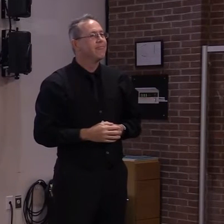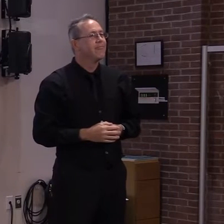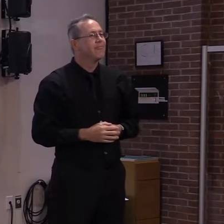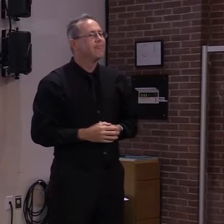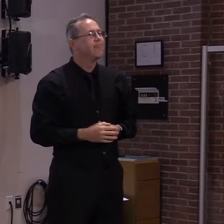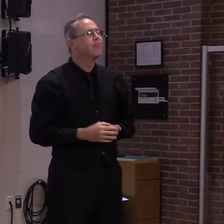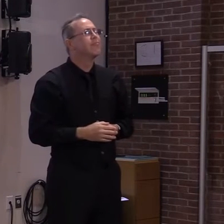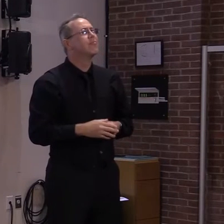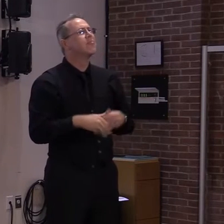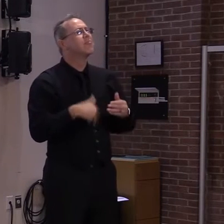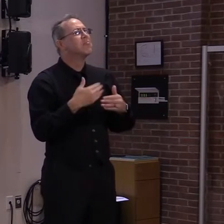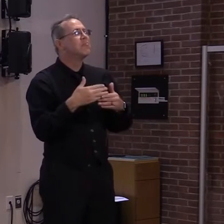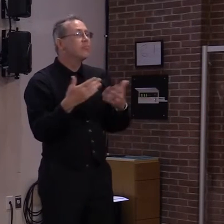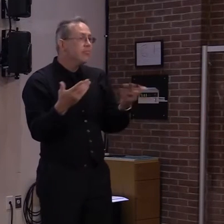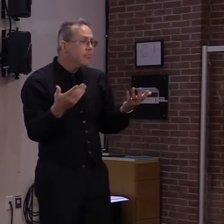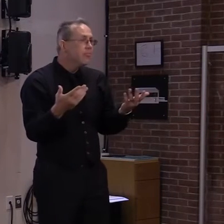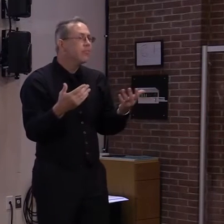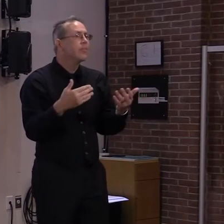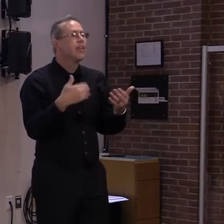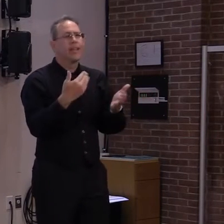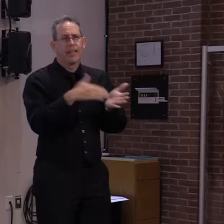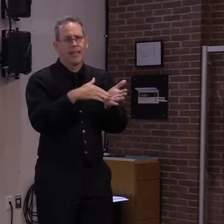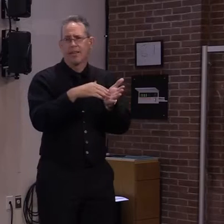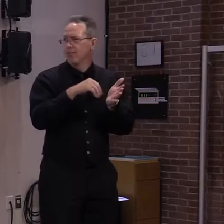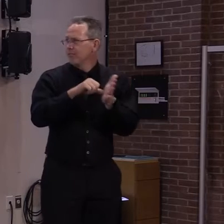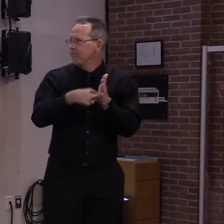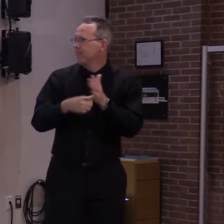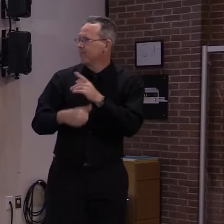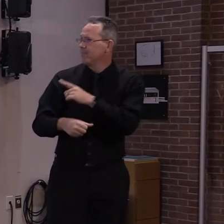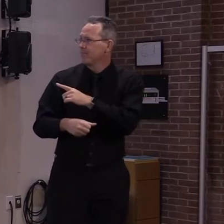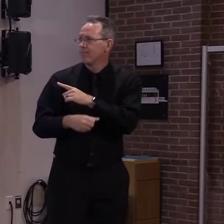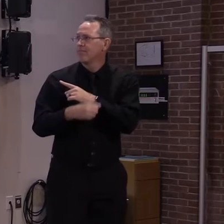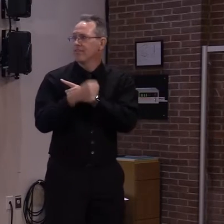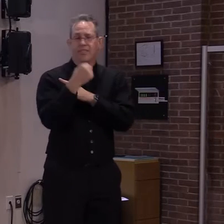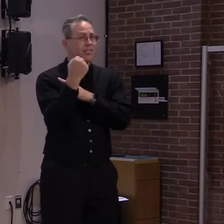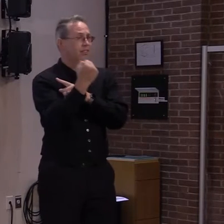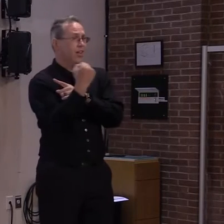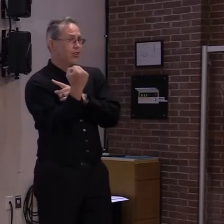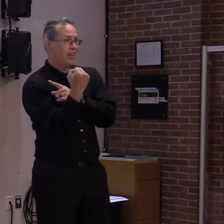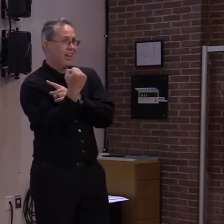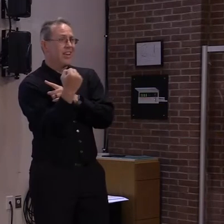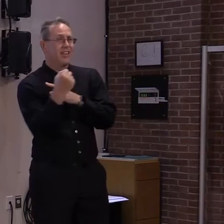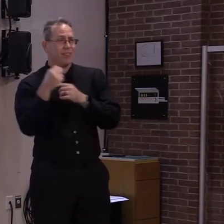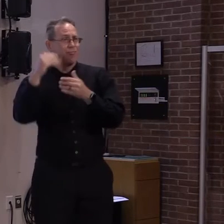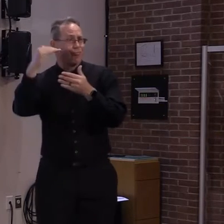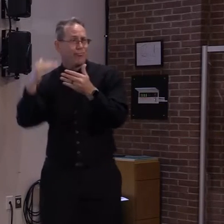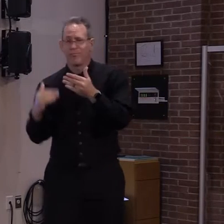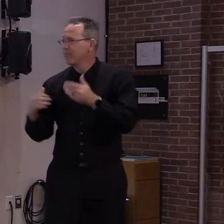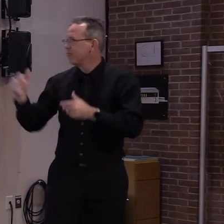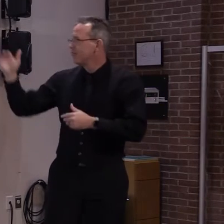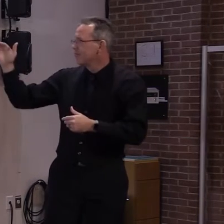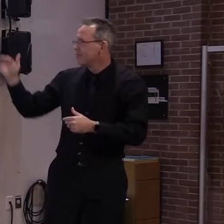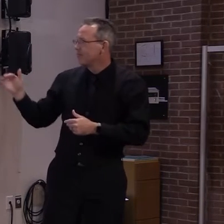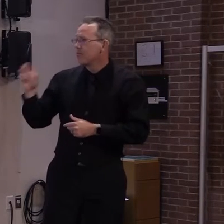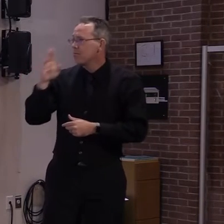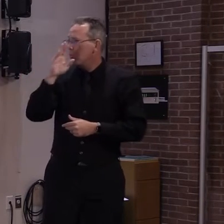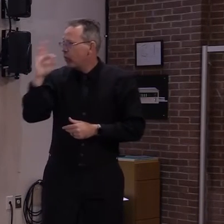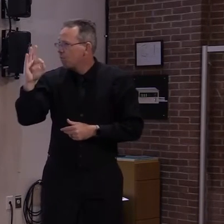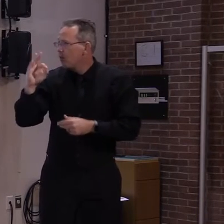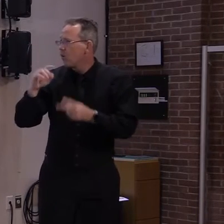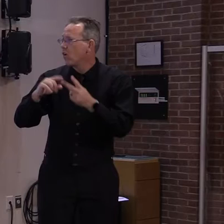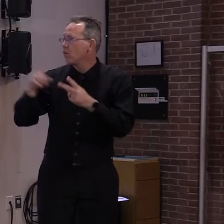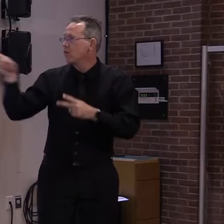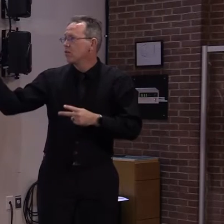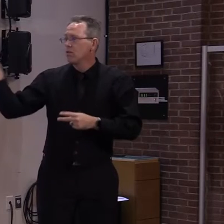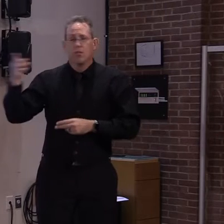and again on 1311 Barry Montpelier Road in Barry. On Saturday, the Bellis Falls Fire Department in Bellis